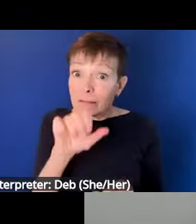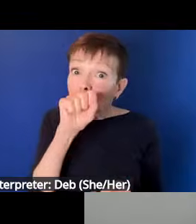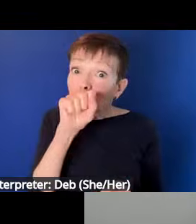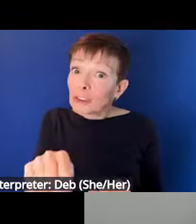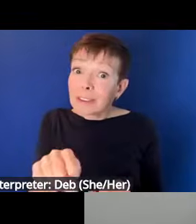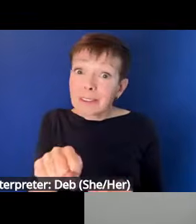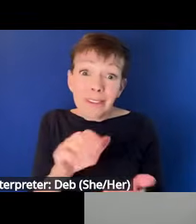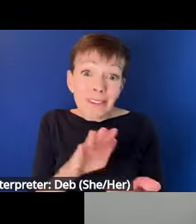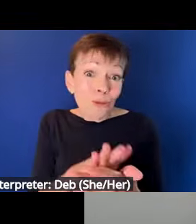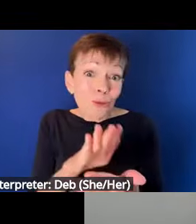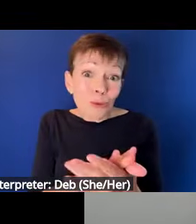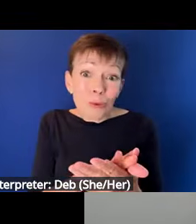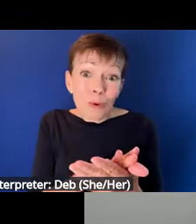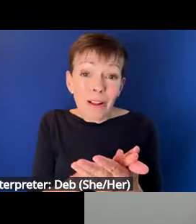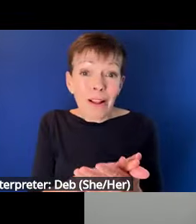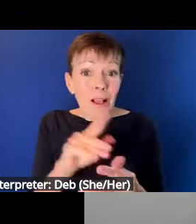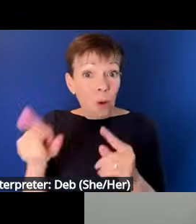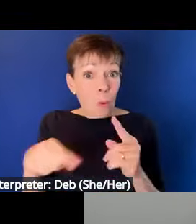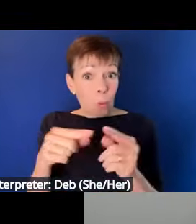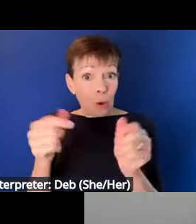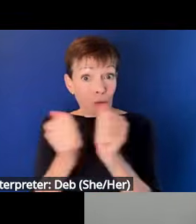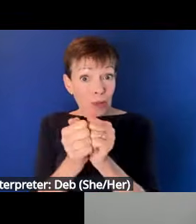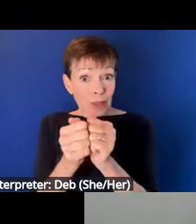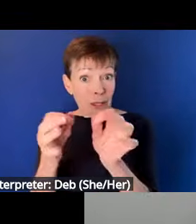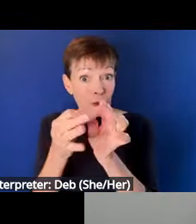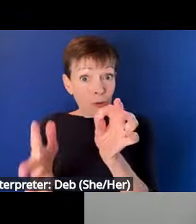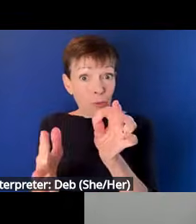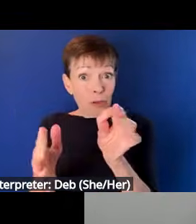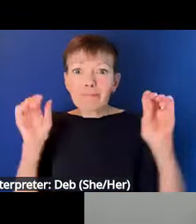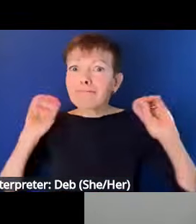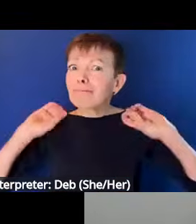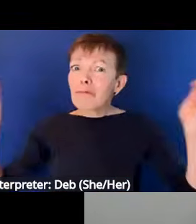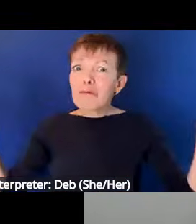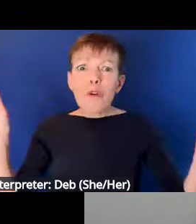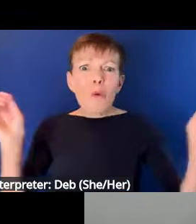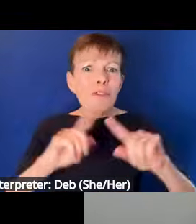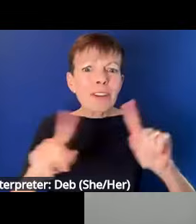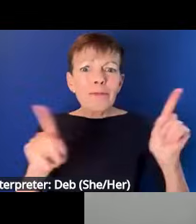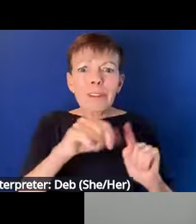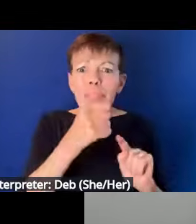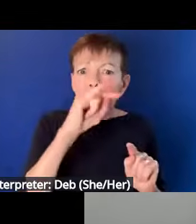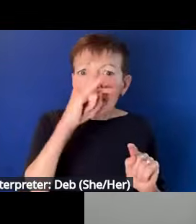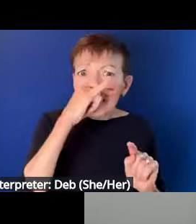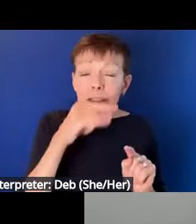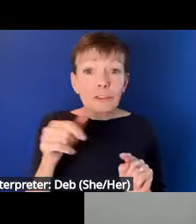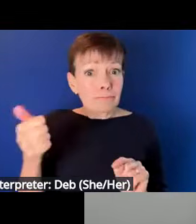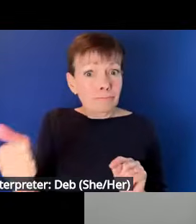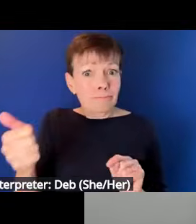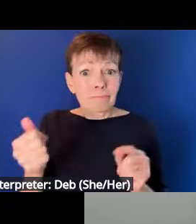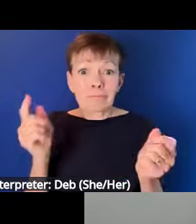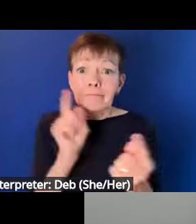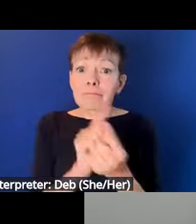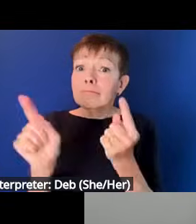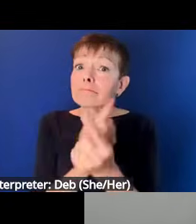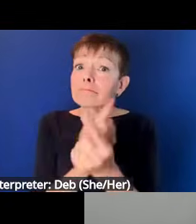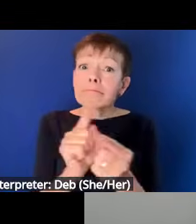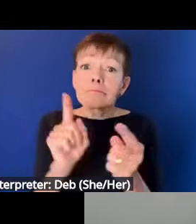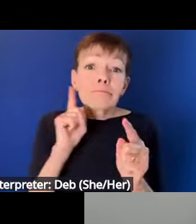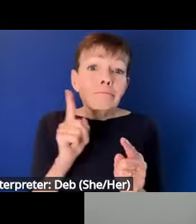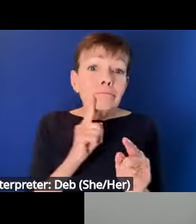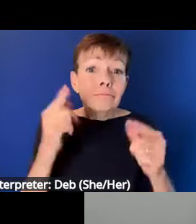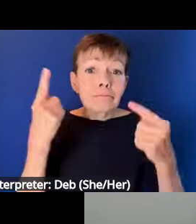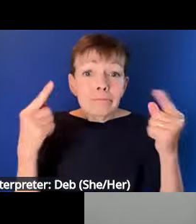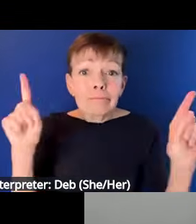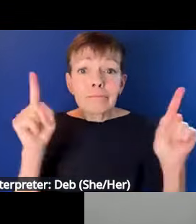different than any other student in the district. She's met so many successful deaf individuals, business owners,